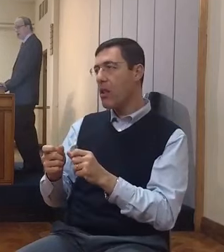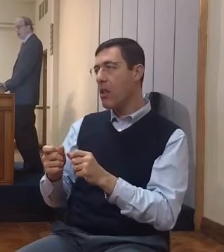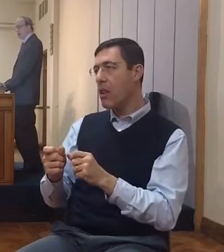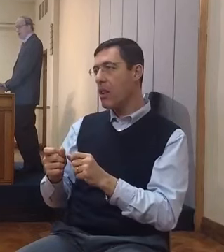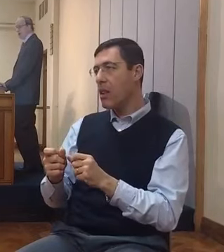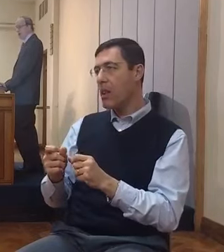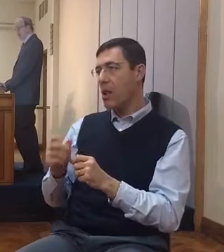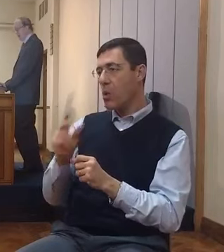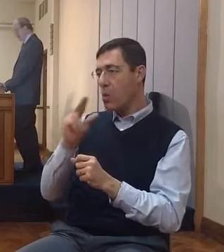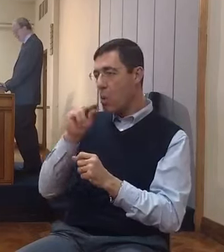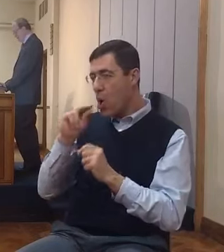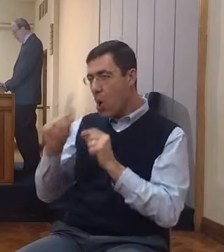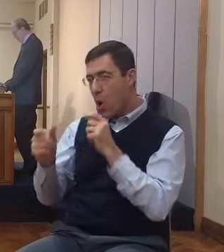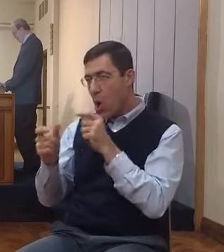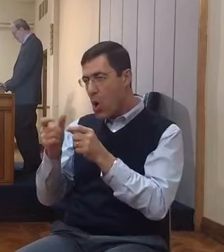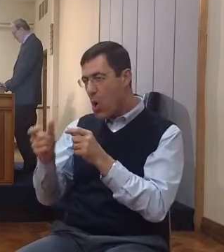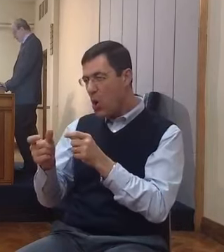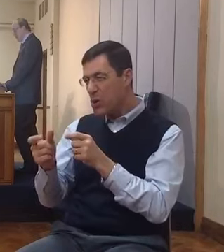speech.